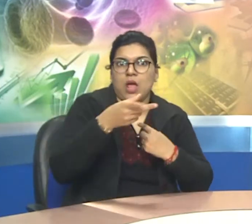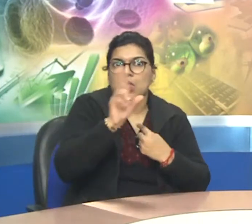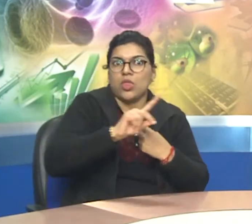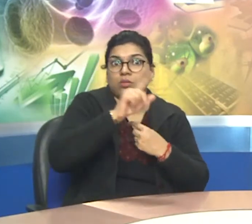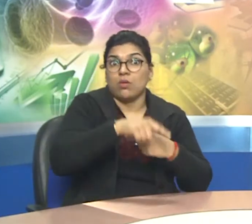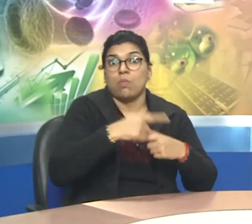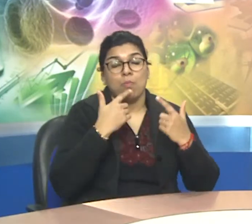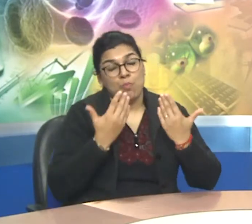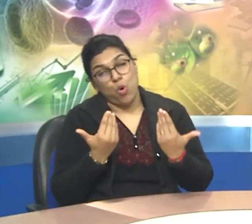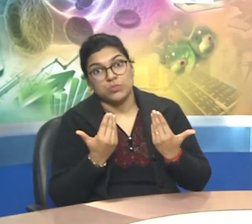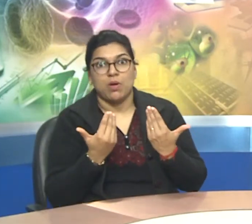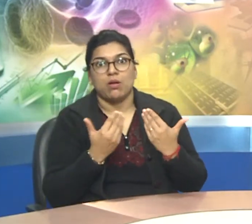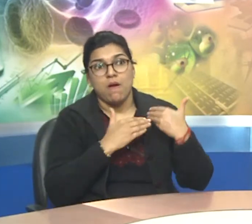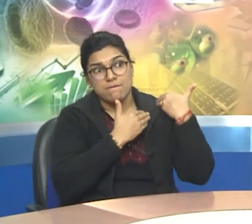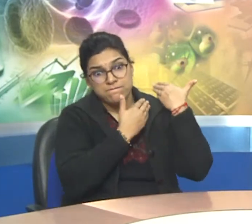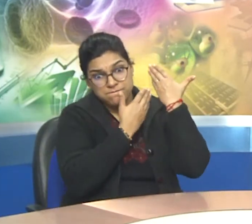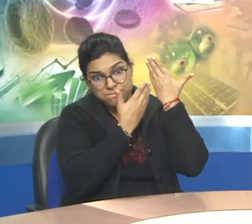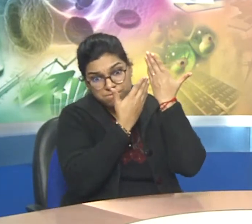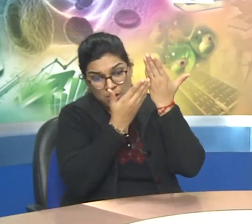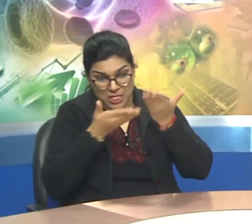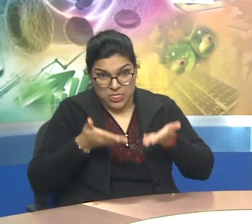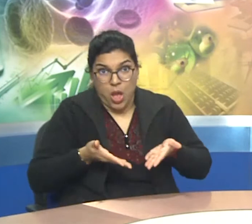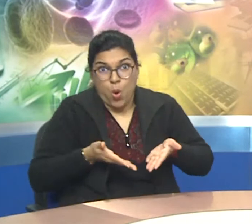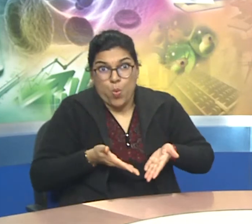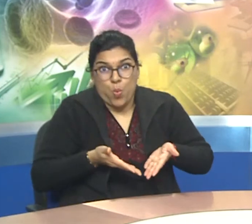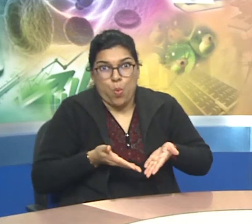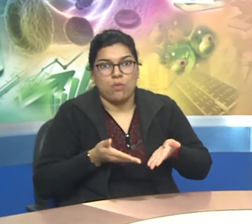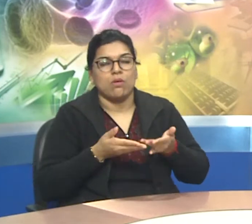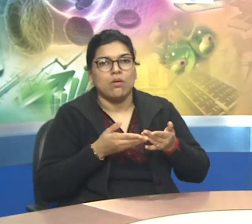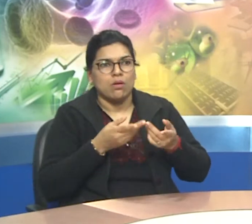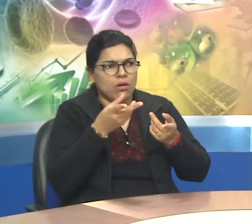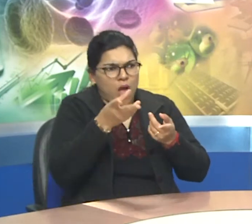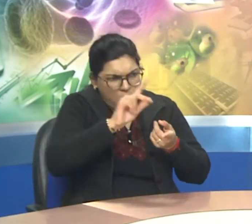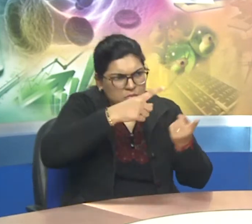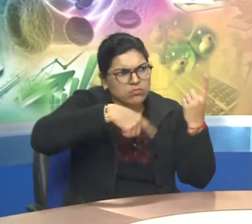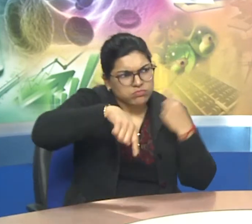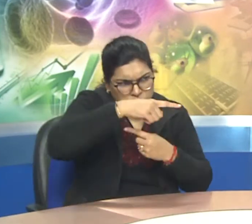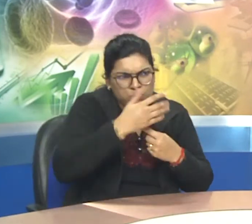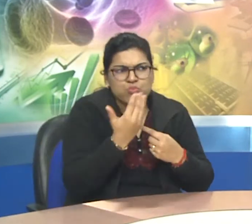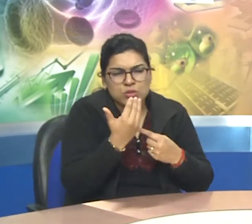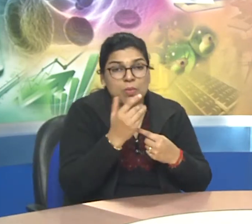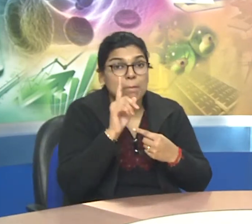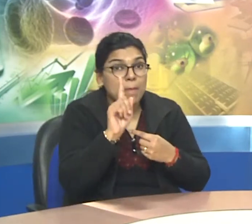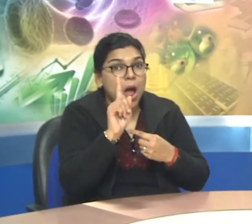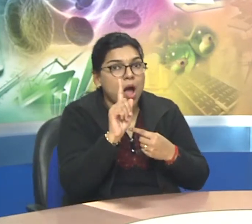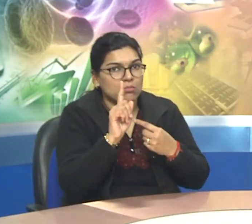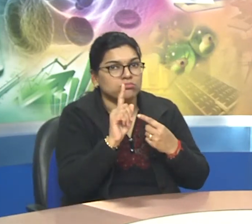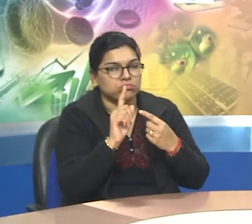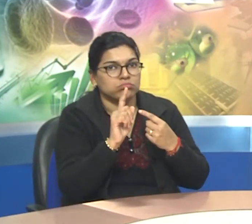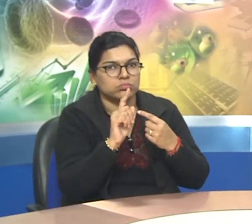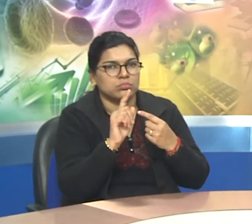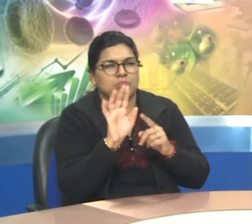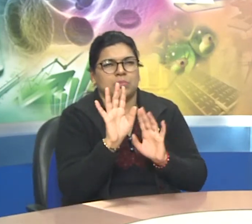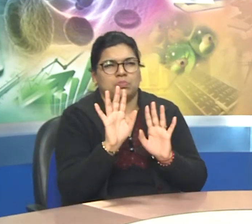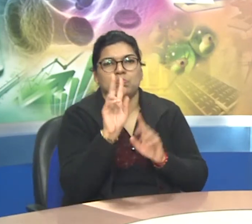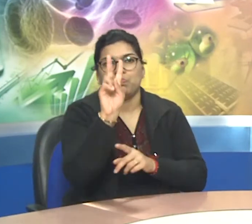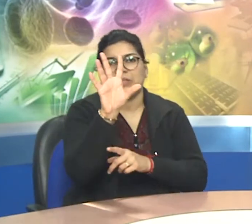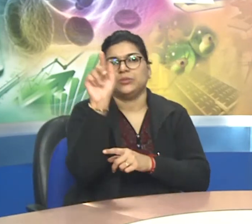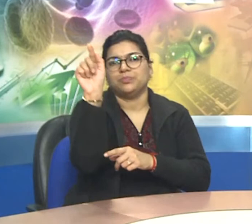energy has fallen by the quarter 1/4 time it has fallen